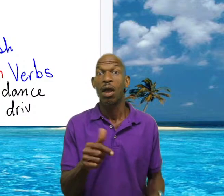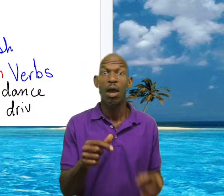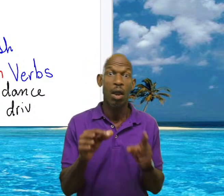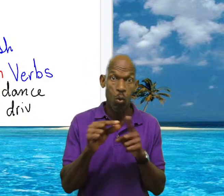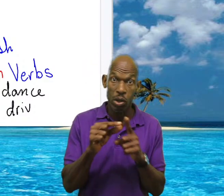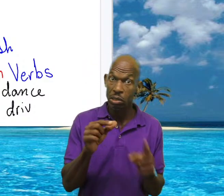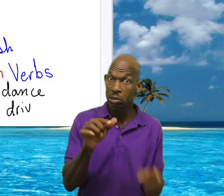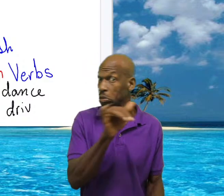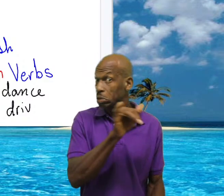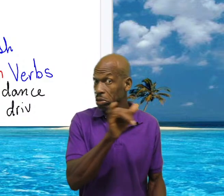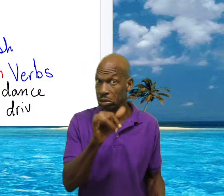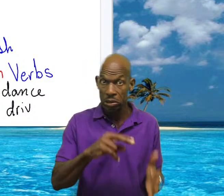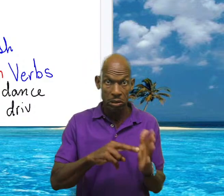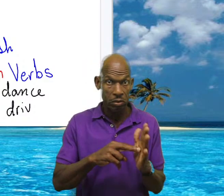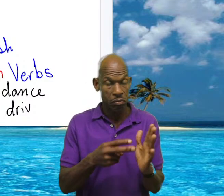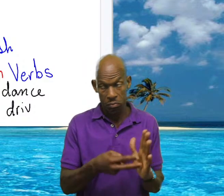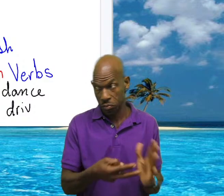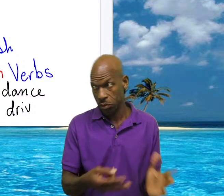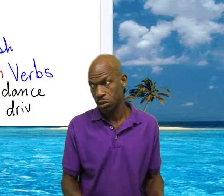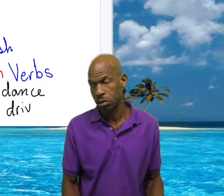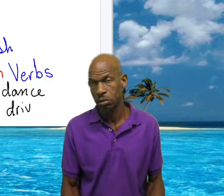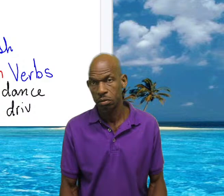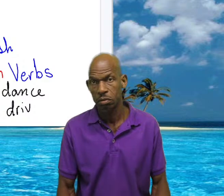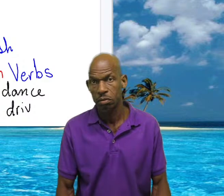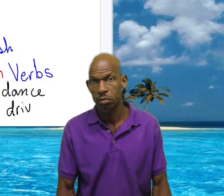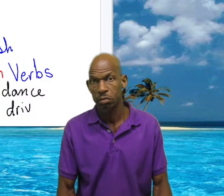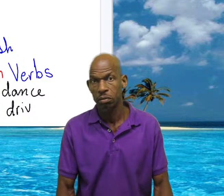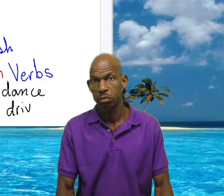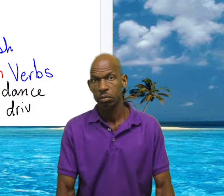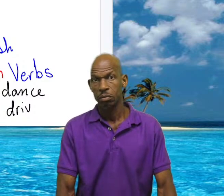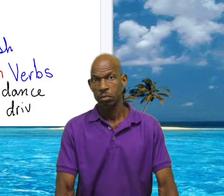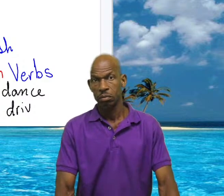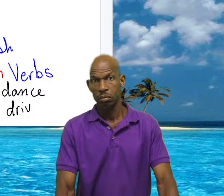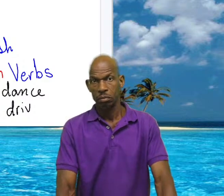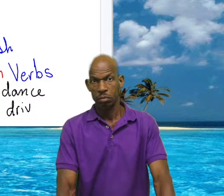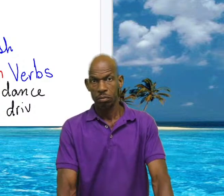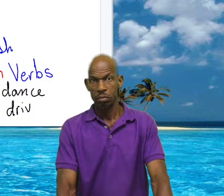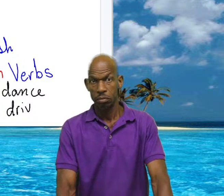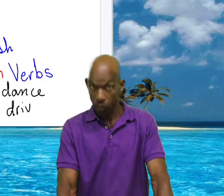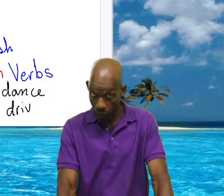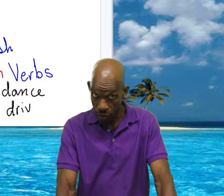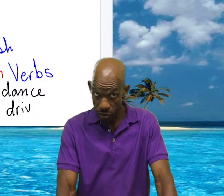There are other words that have the same meaning as these words. There are other words